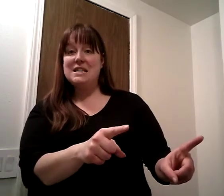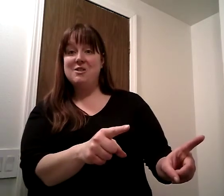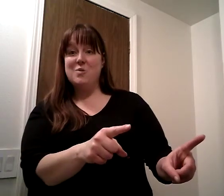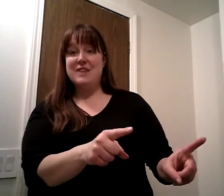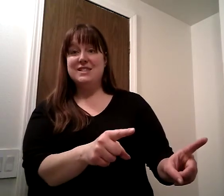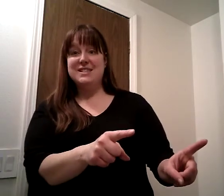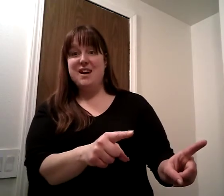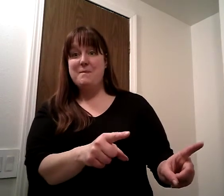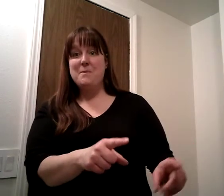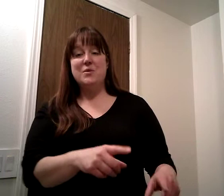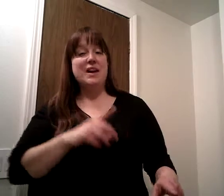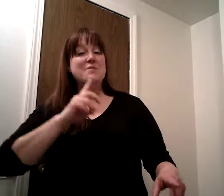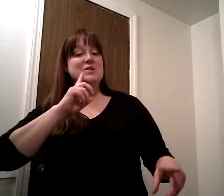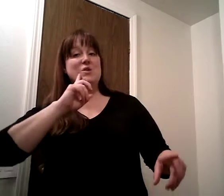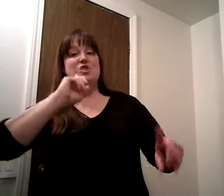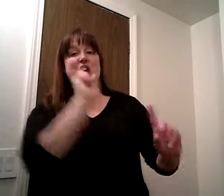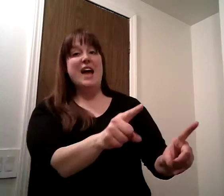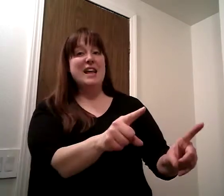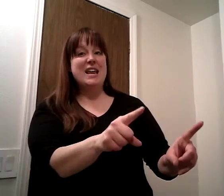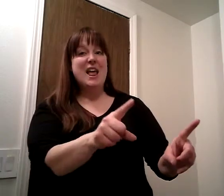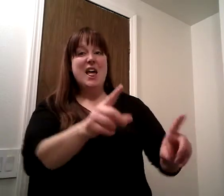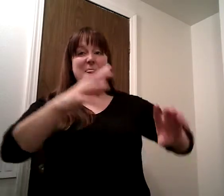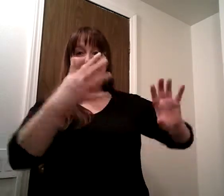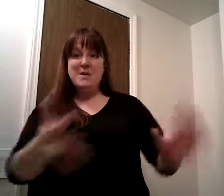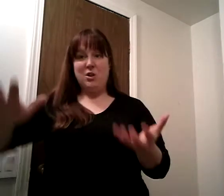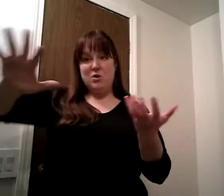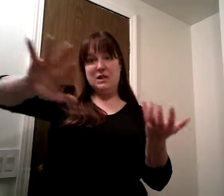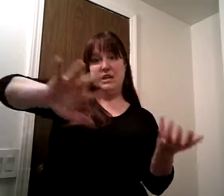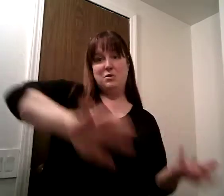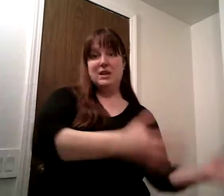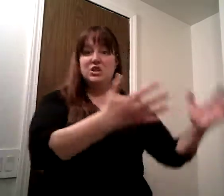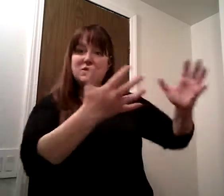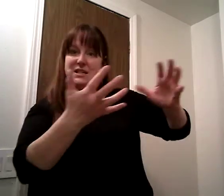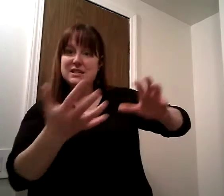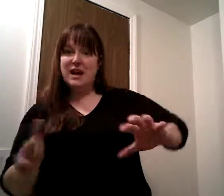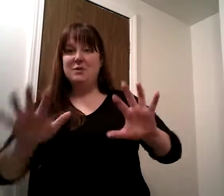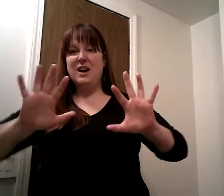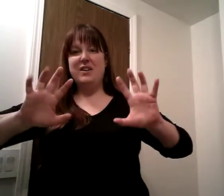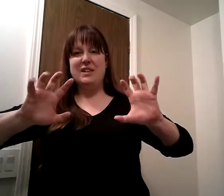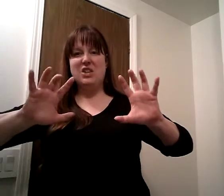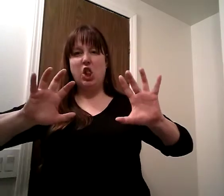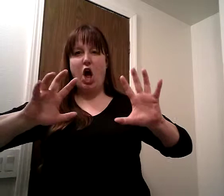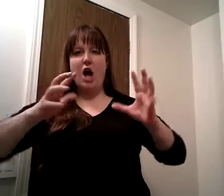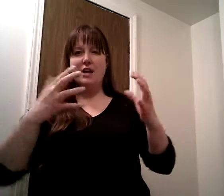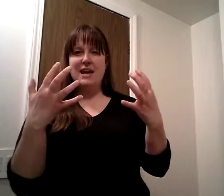and the waves to stop. Okay, so chided the billows, and again, we're going to do this sign. We've kind of got these claw